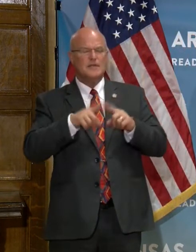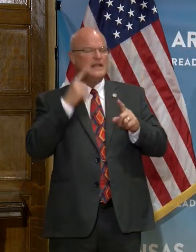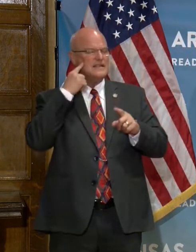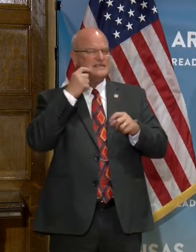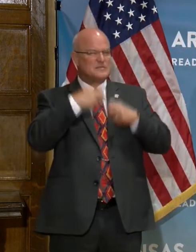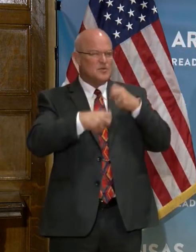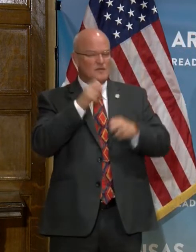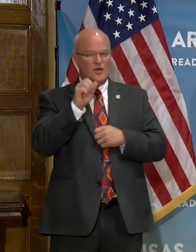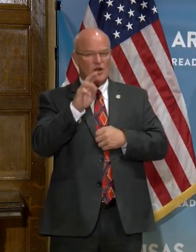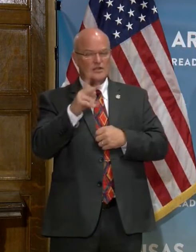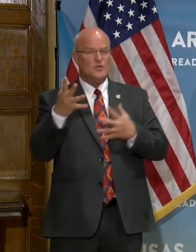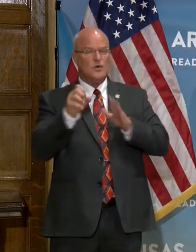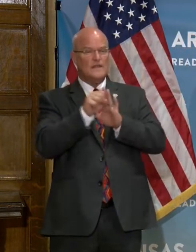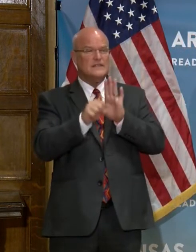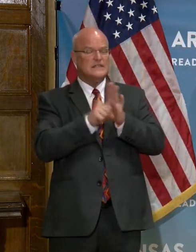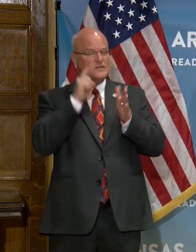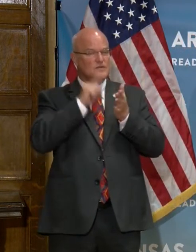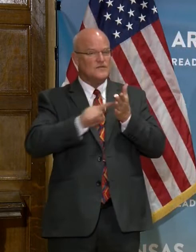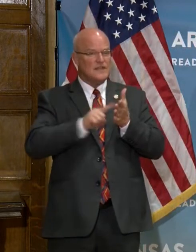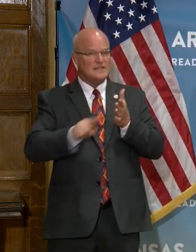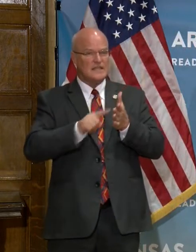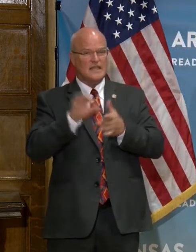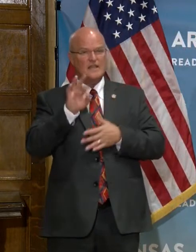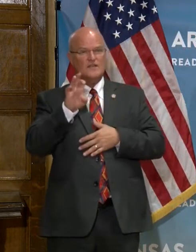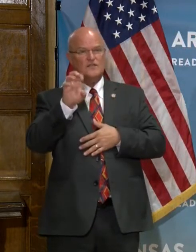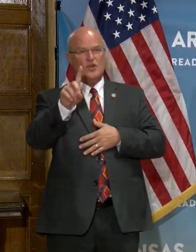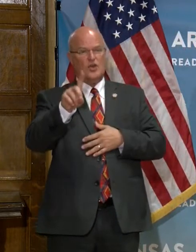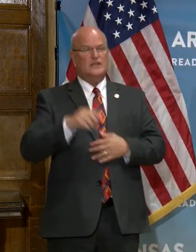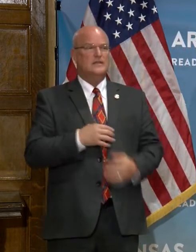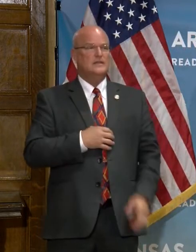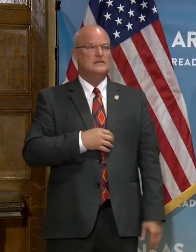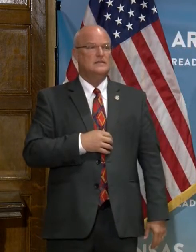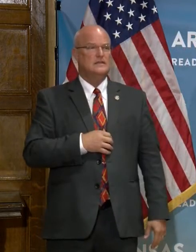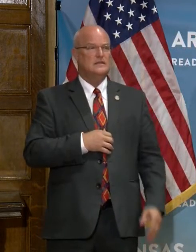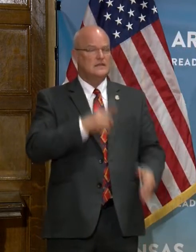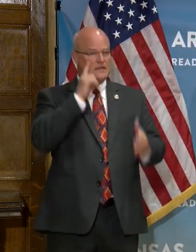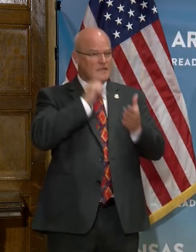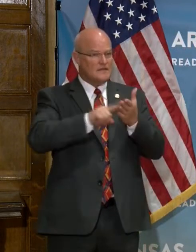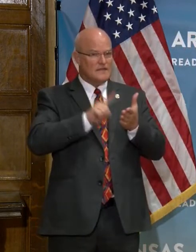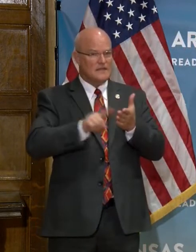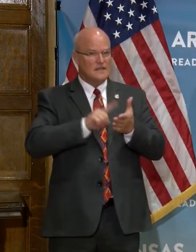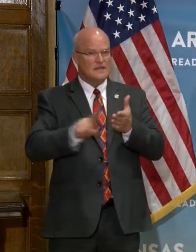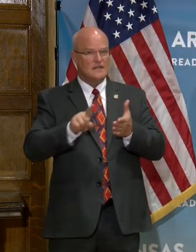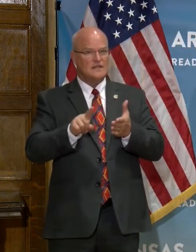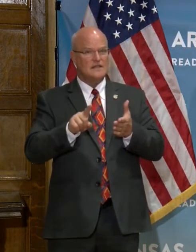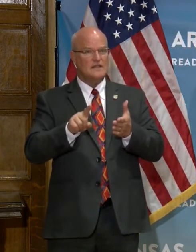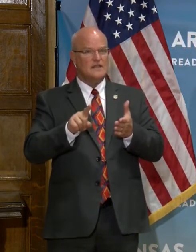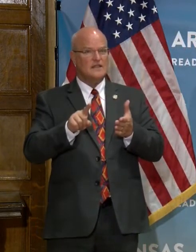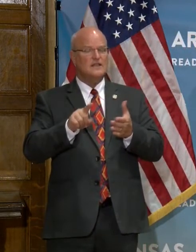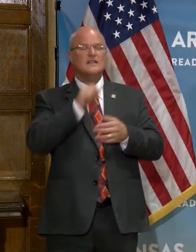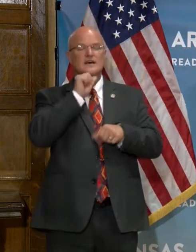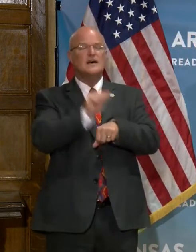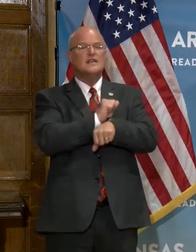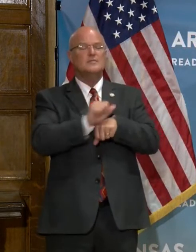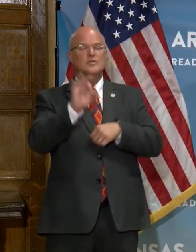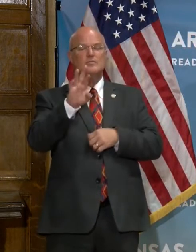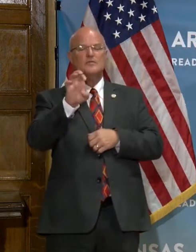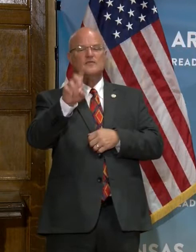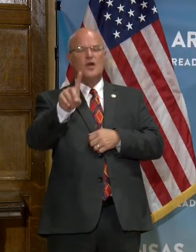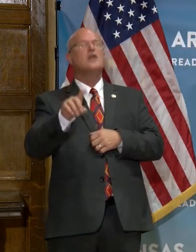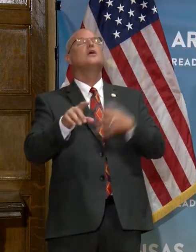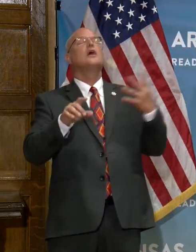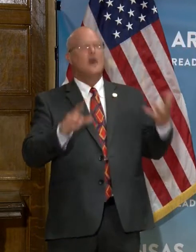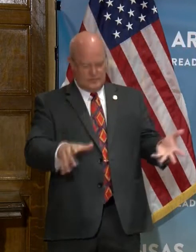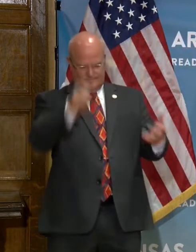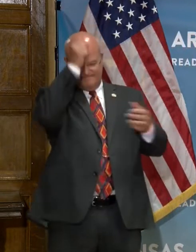and what can the state do to investigate these fraudulent claims? To invest in what? Investigate. Oh, thank you. I've